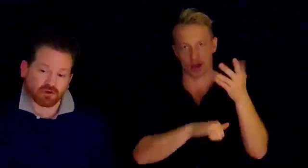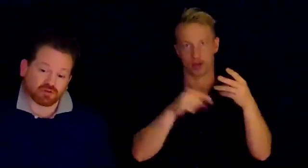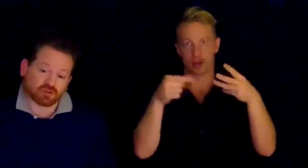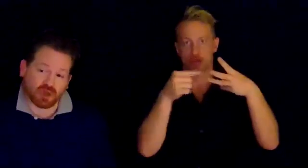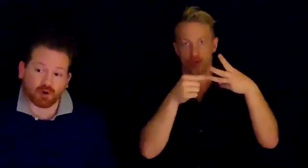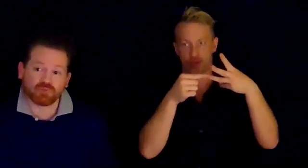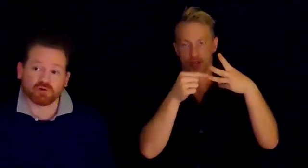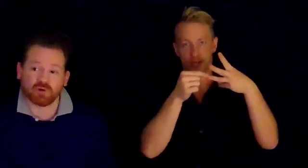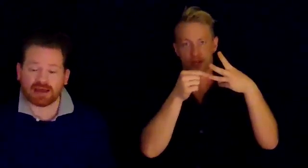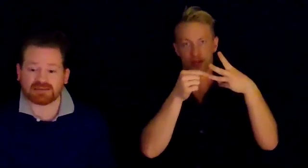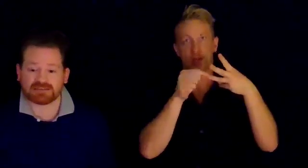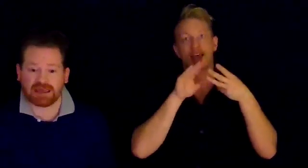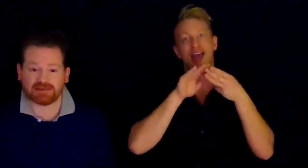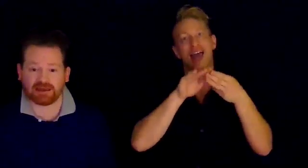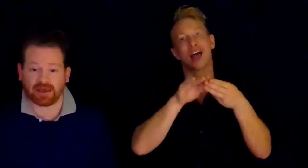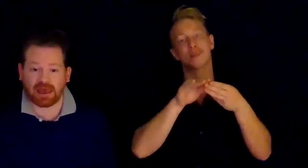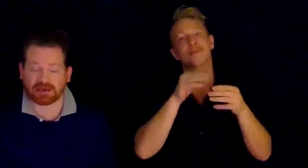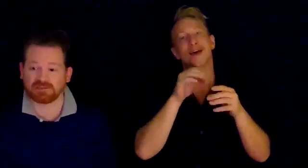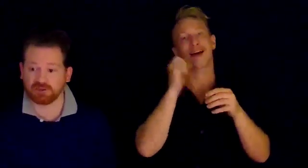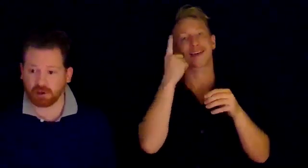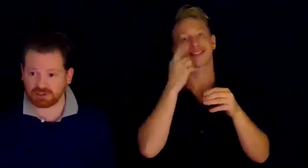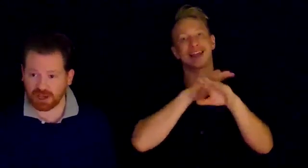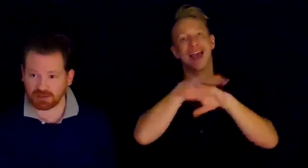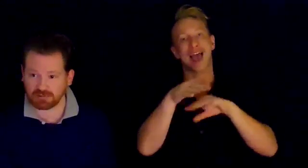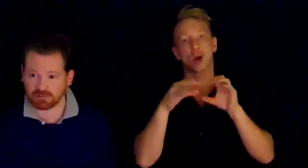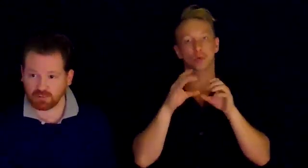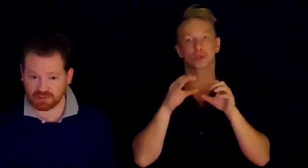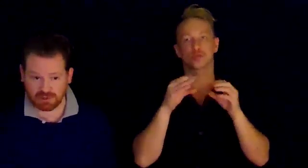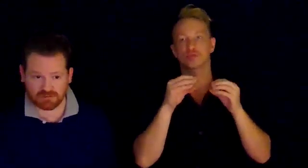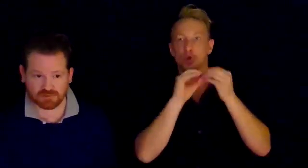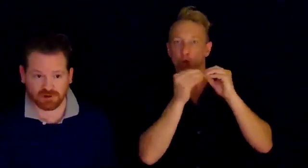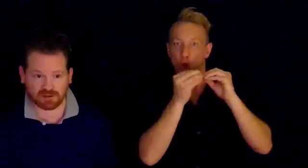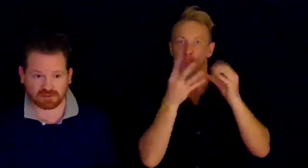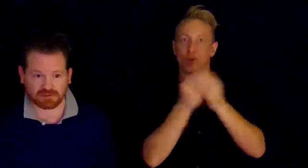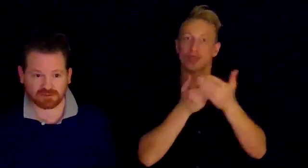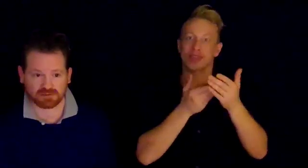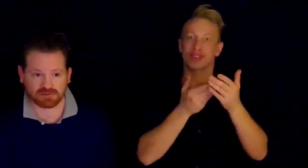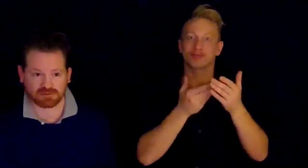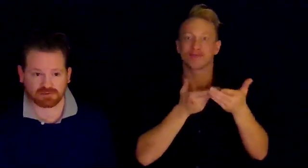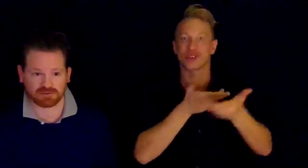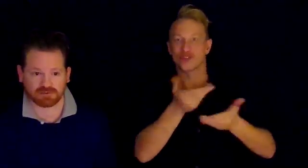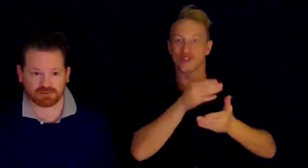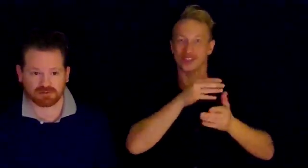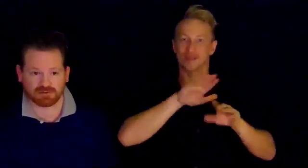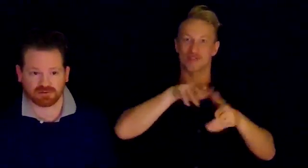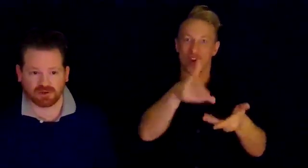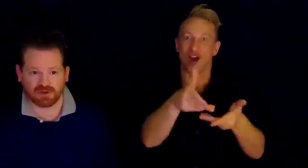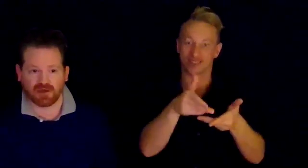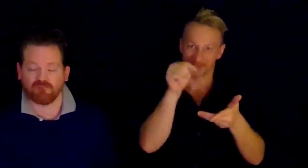3, to help you understand how to negotiate with service providers,